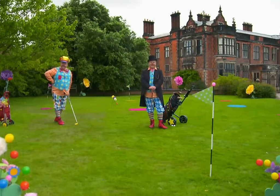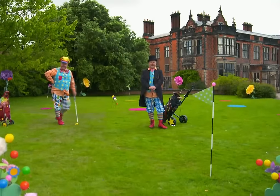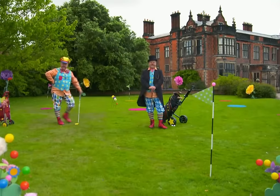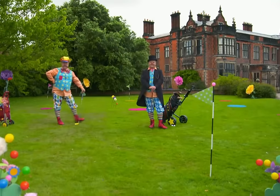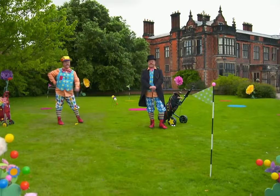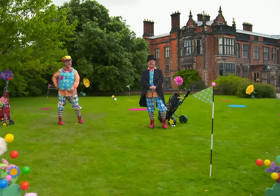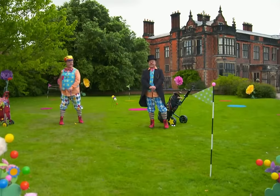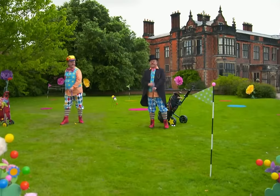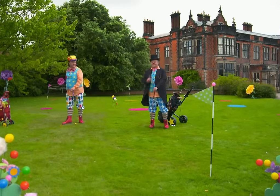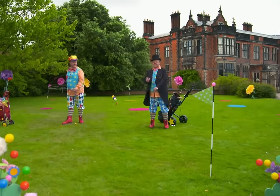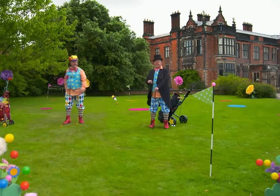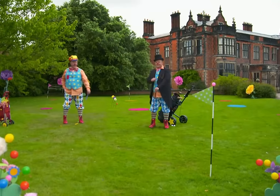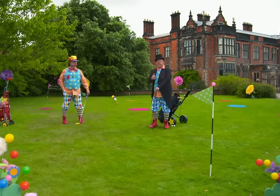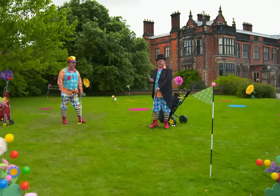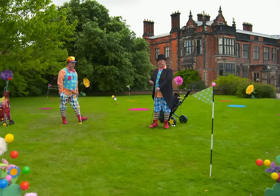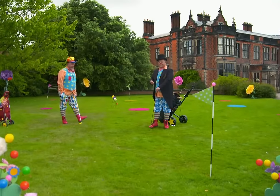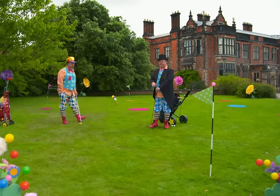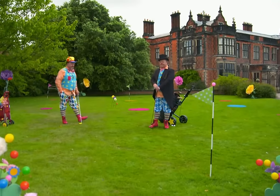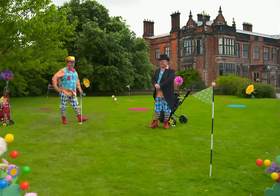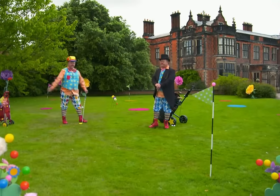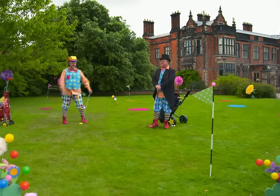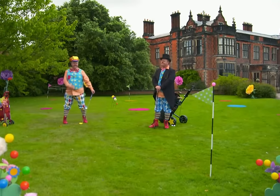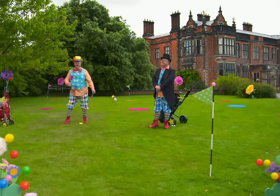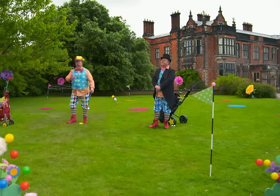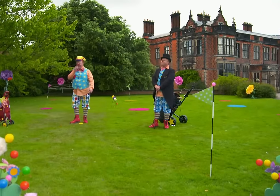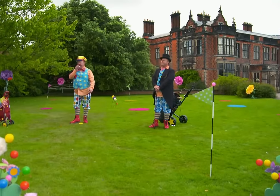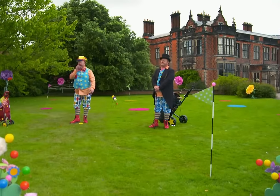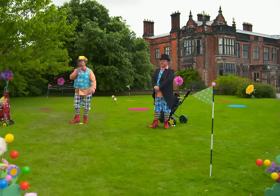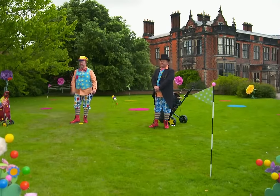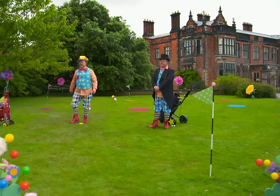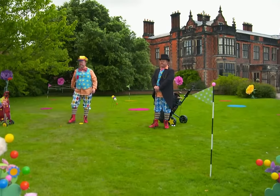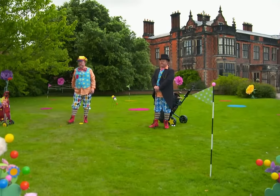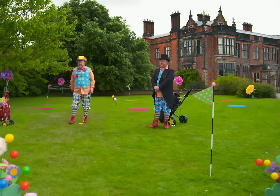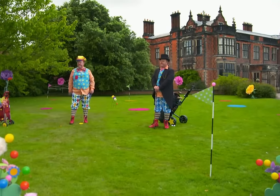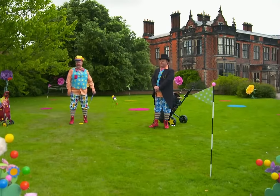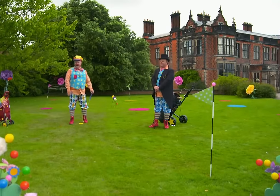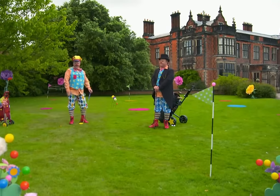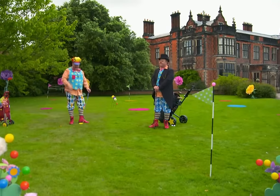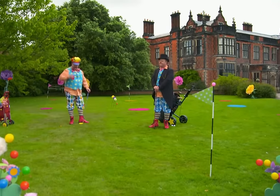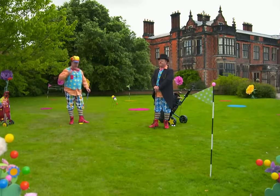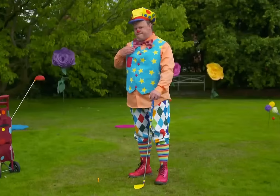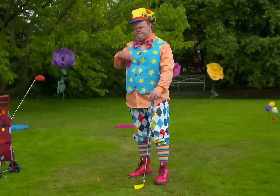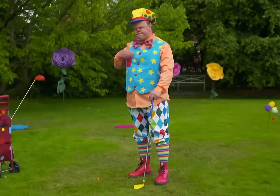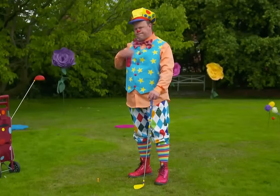right, Mr. T, it's your turn. Right. Good luck, Mr. Tumble.